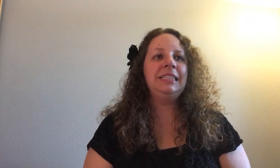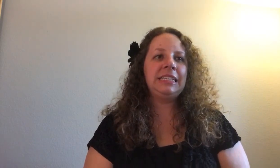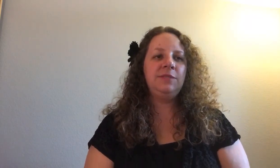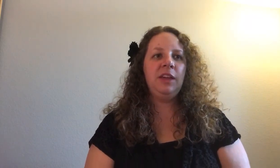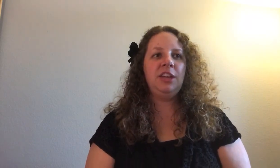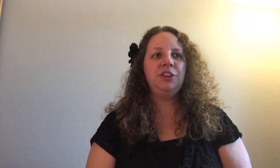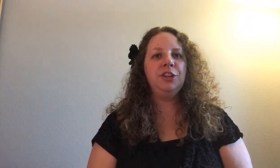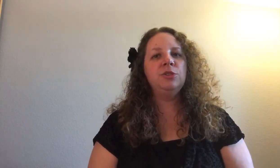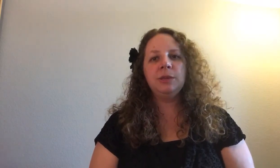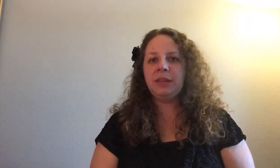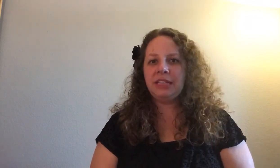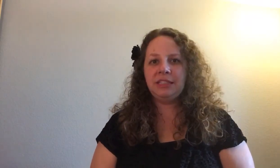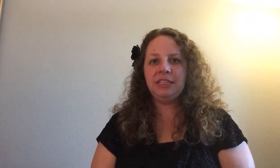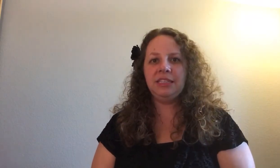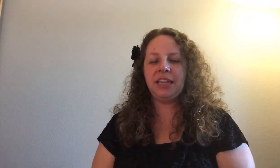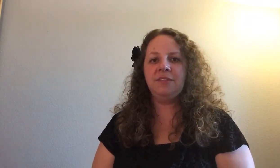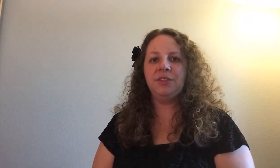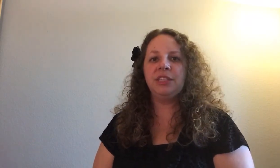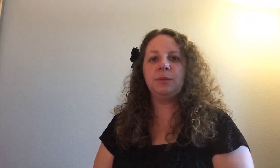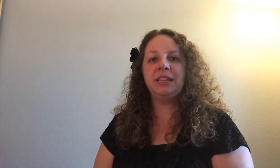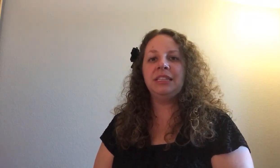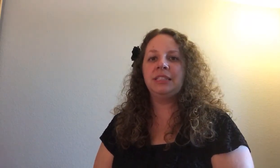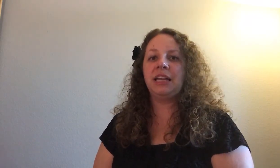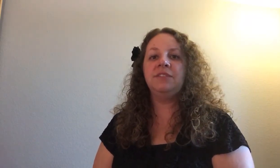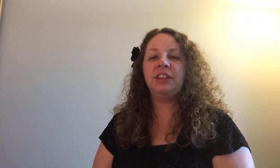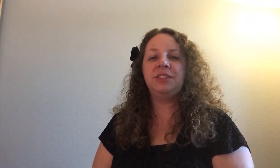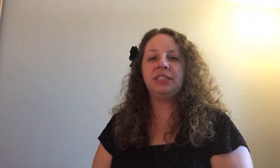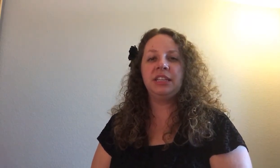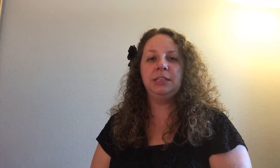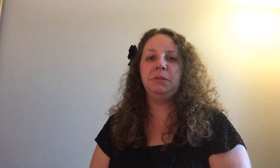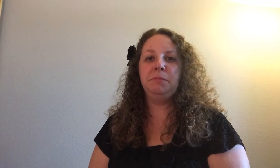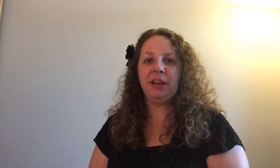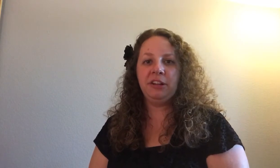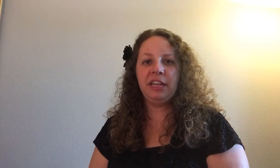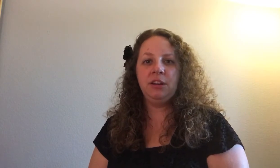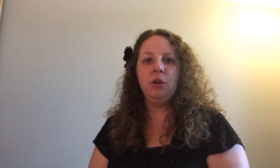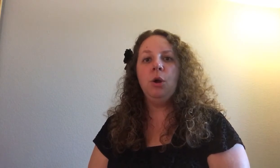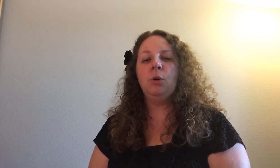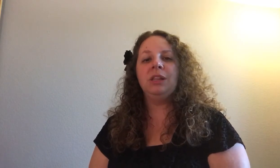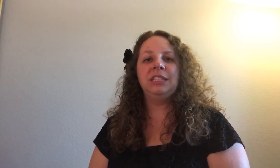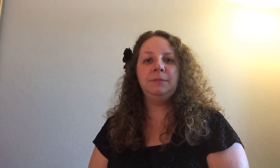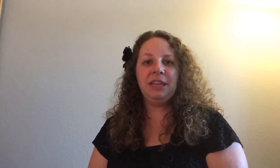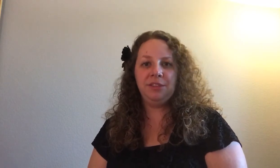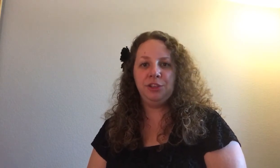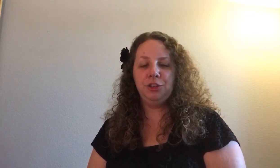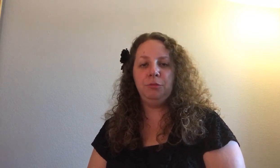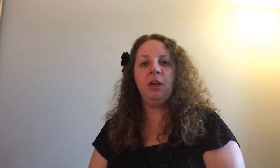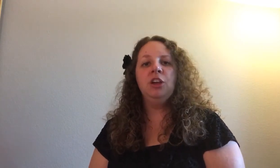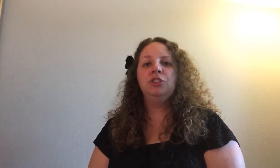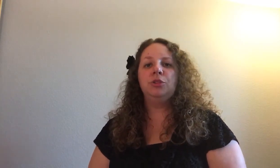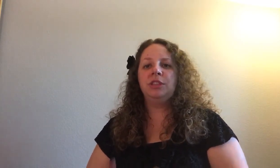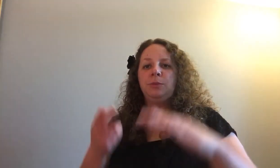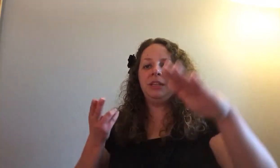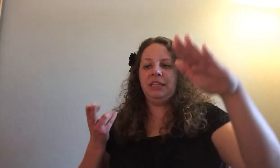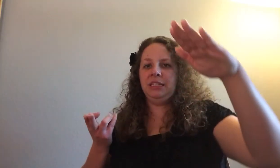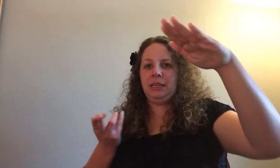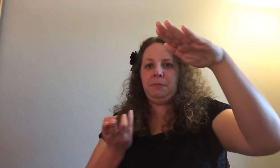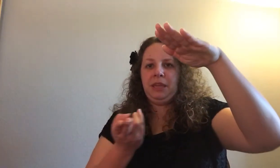6 feet under. Usually what I see signed for this one is kind of like the sign to be buried or like to be in the tomb. So this one is like being